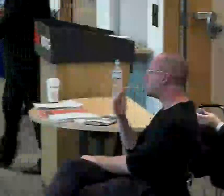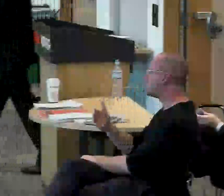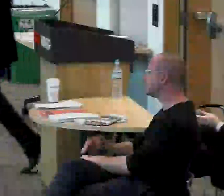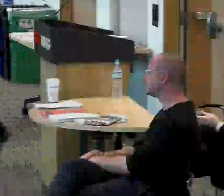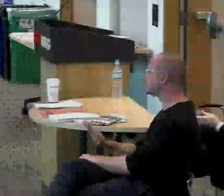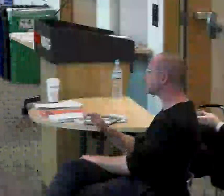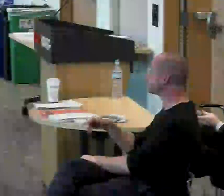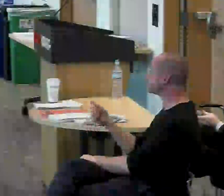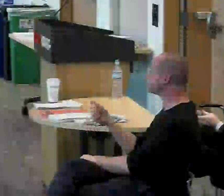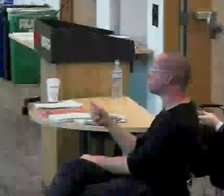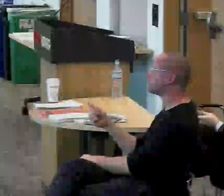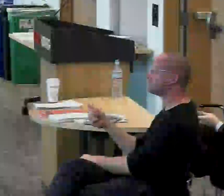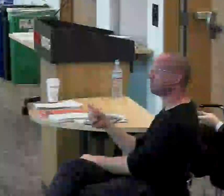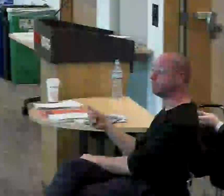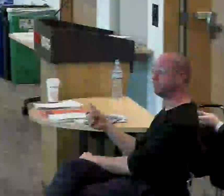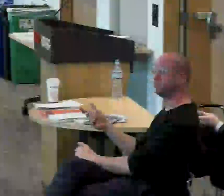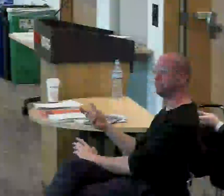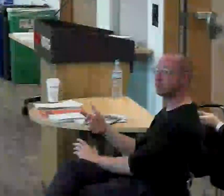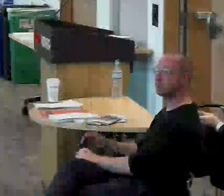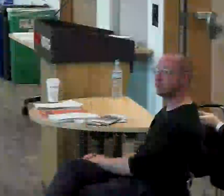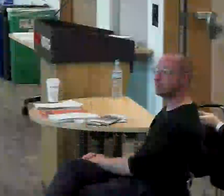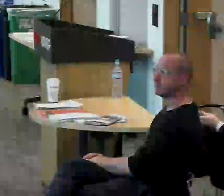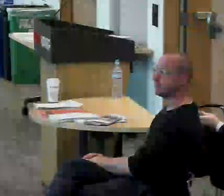Other questions?